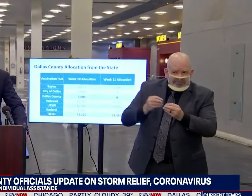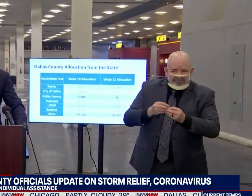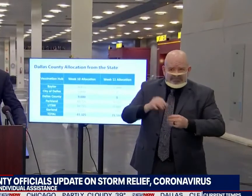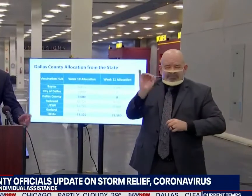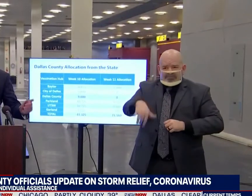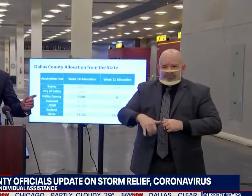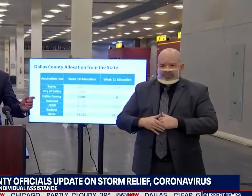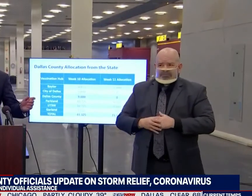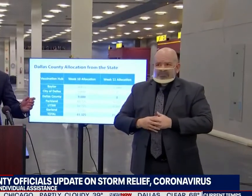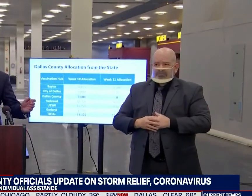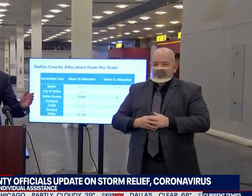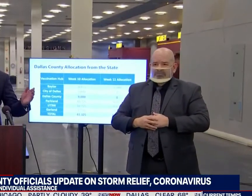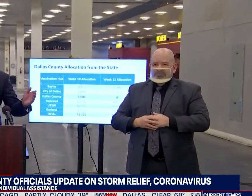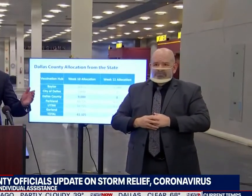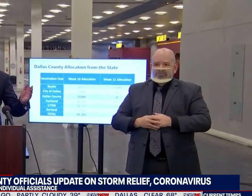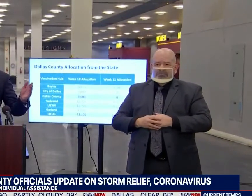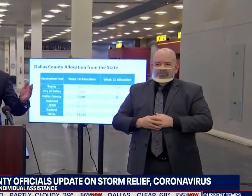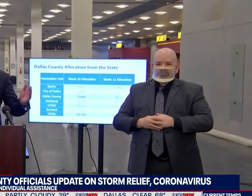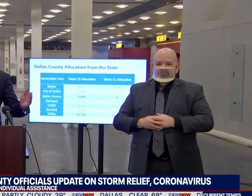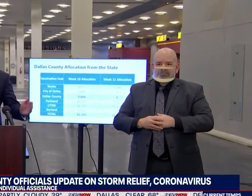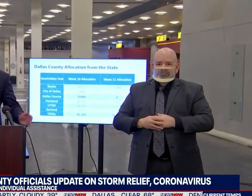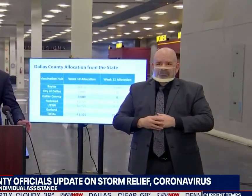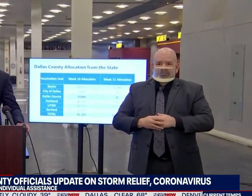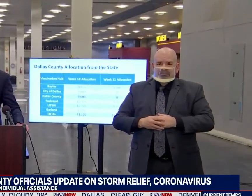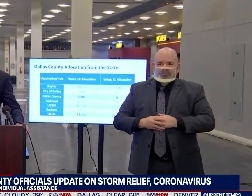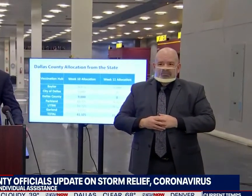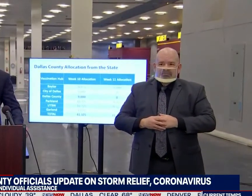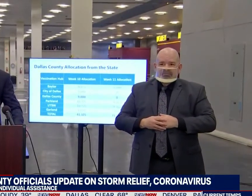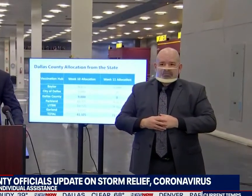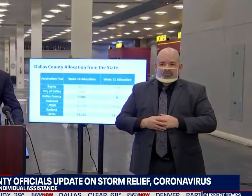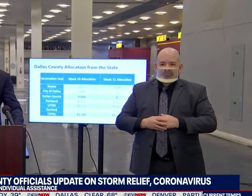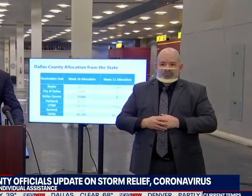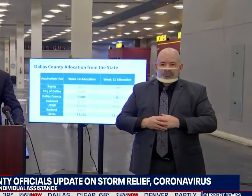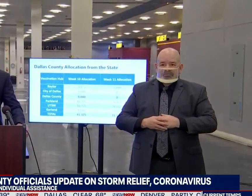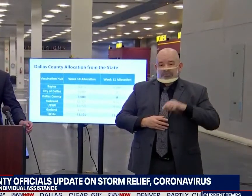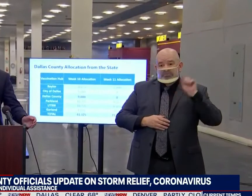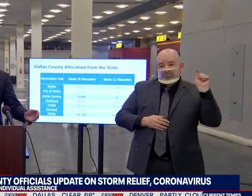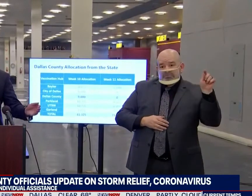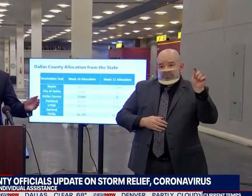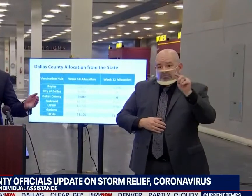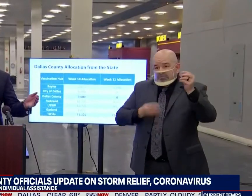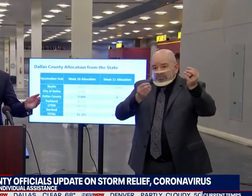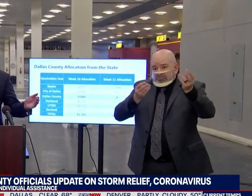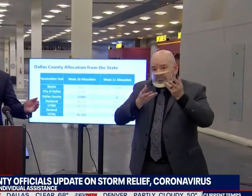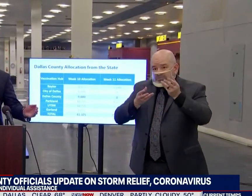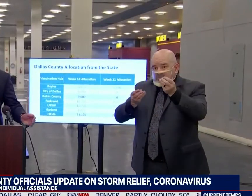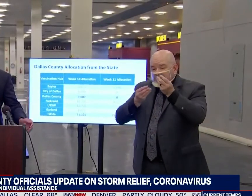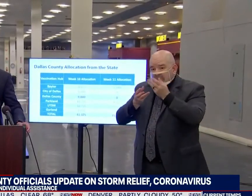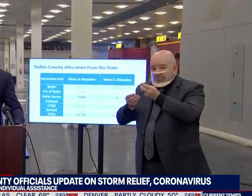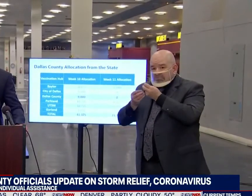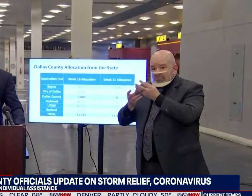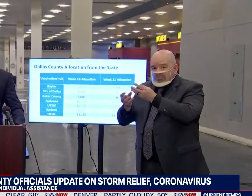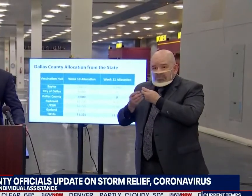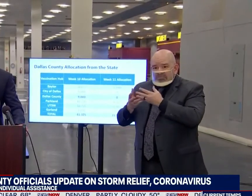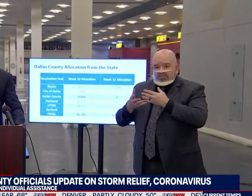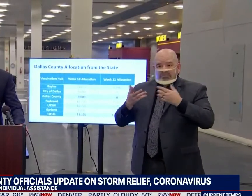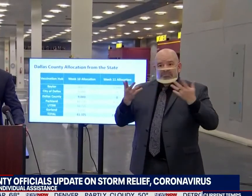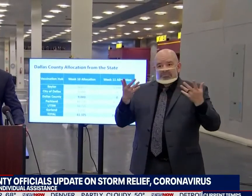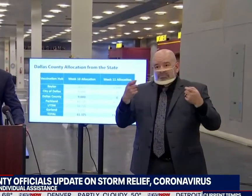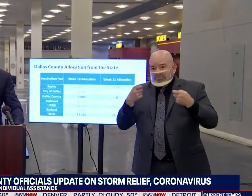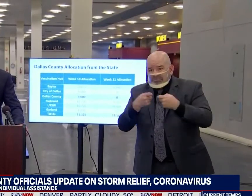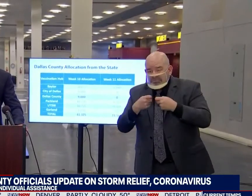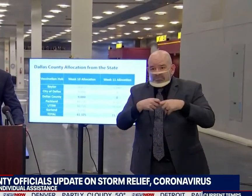news. That celebration though unfortunately was short-lived. 3 days into uh us being without power, we